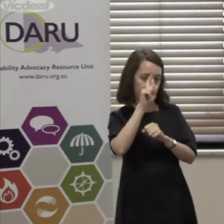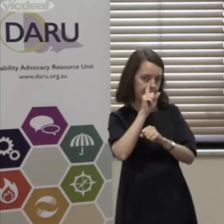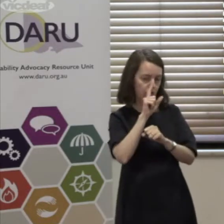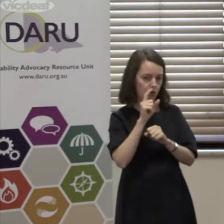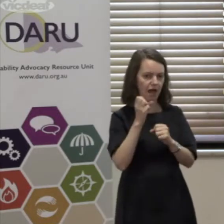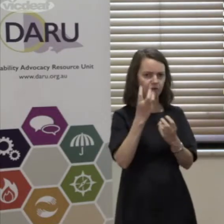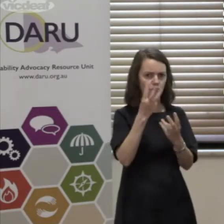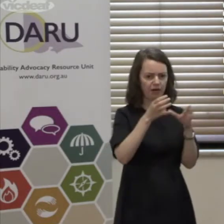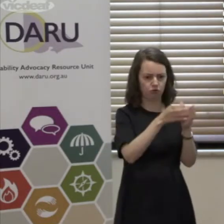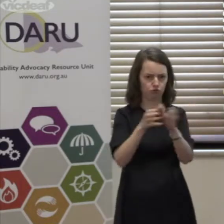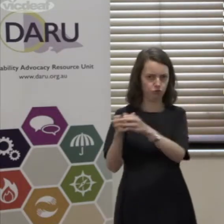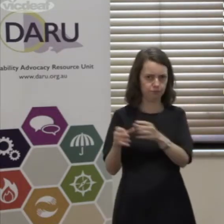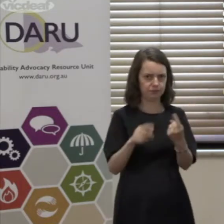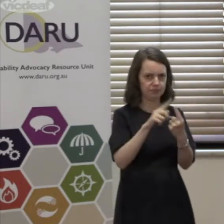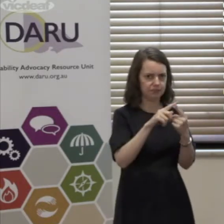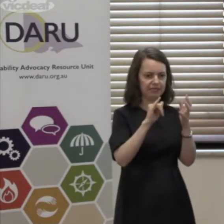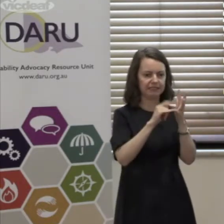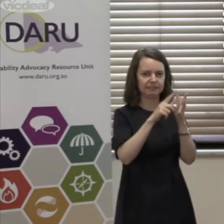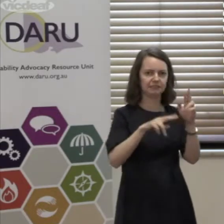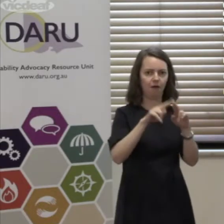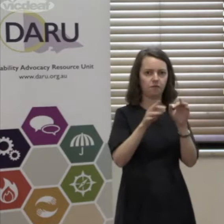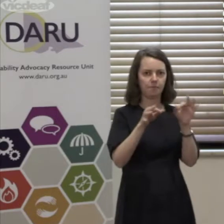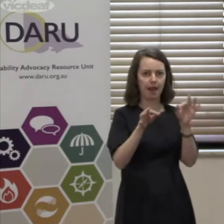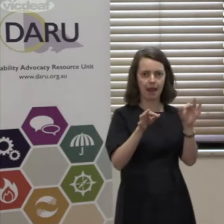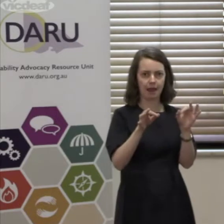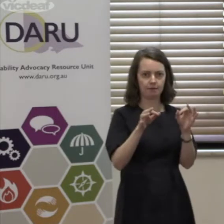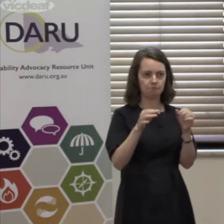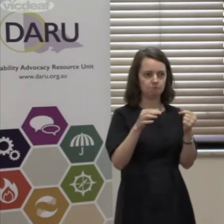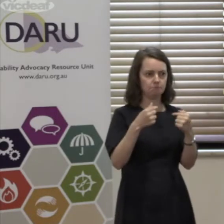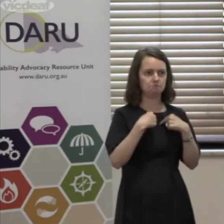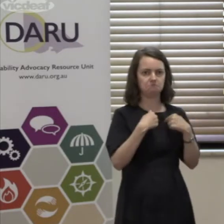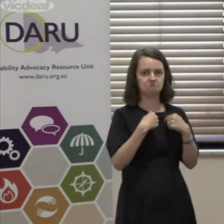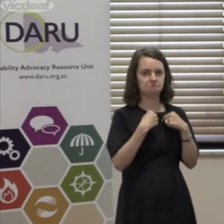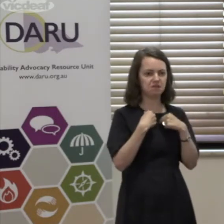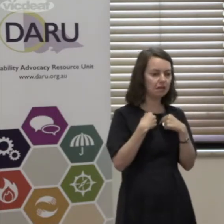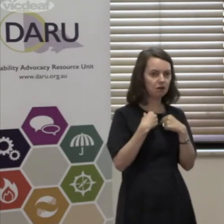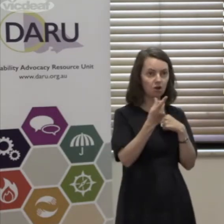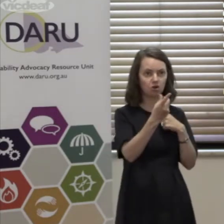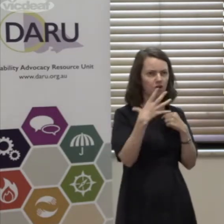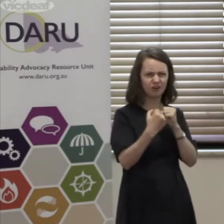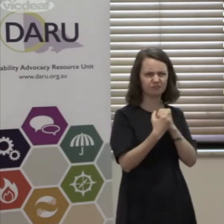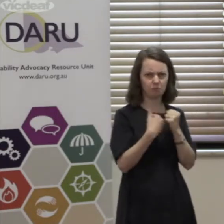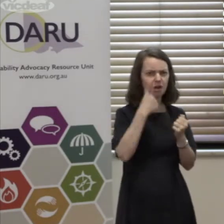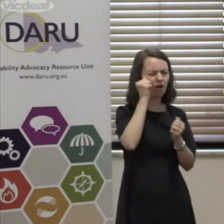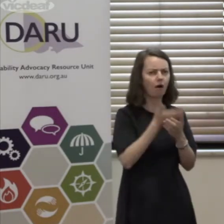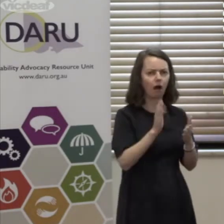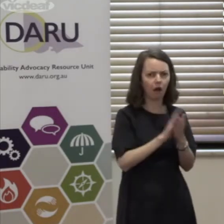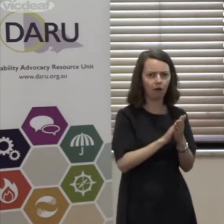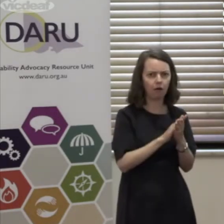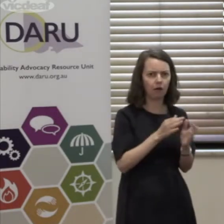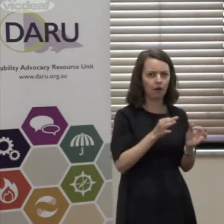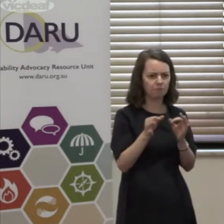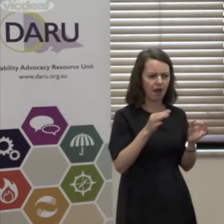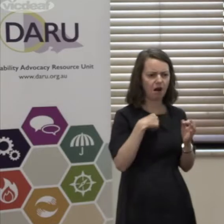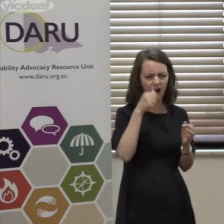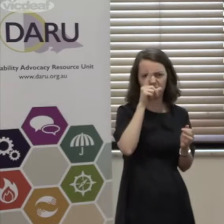is self-planning. So this is the participants who only need minimal support through the planning process and who are